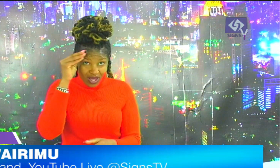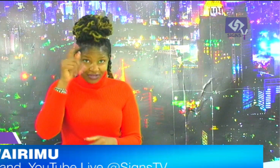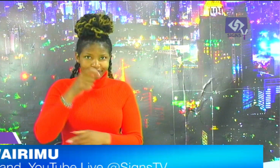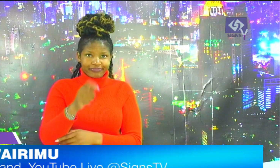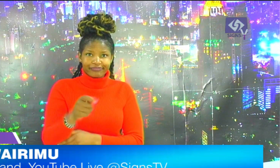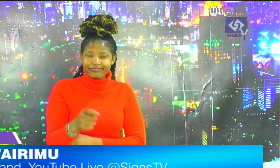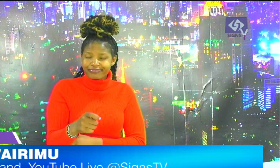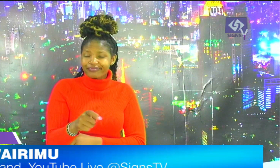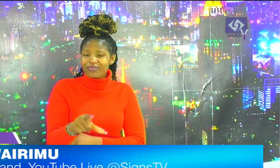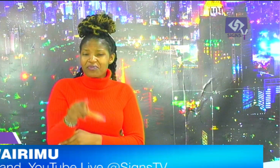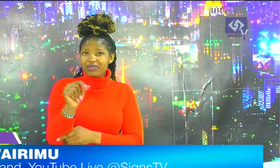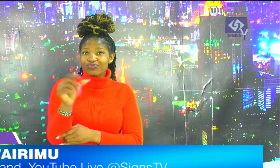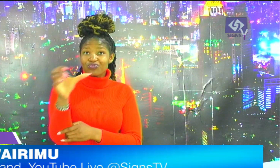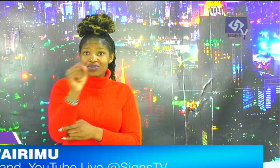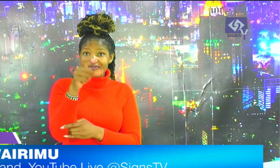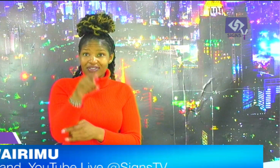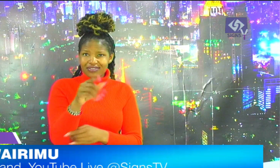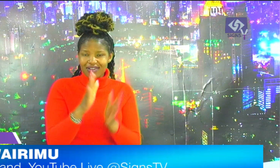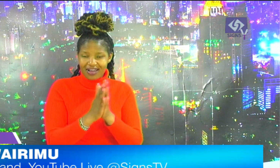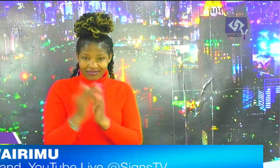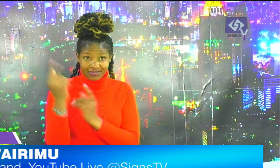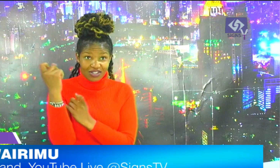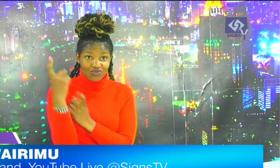On to other news item.